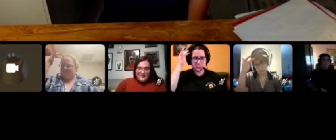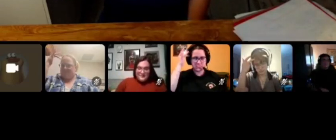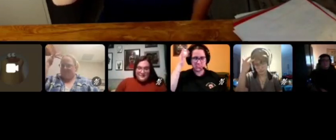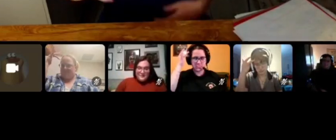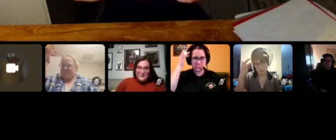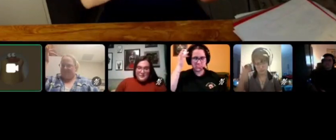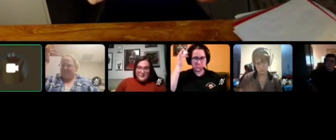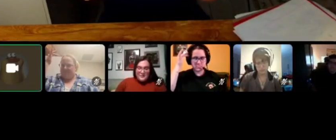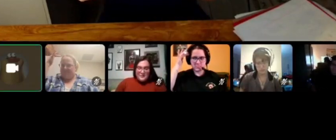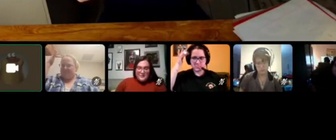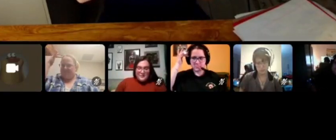Or